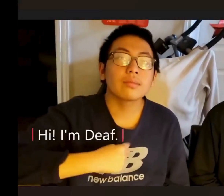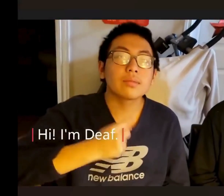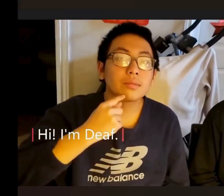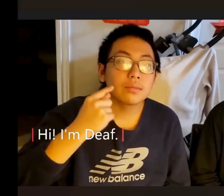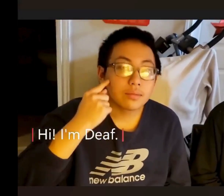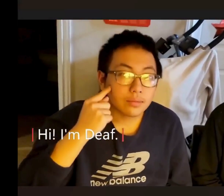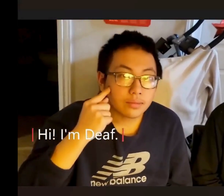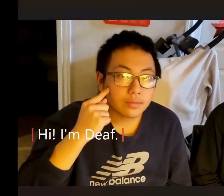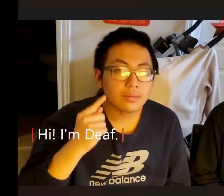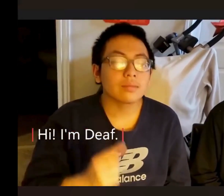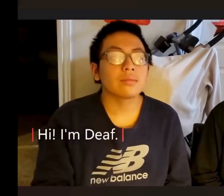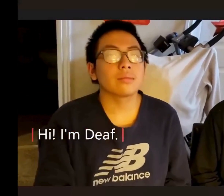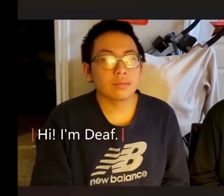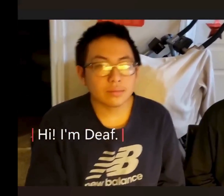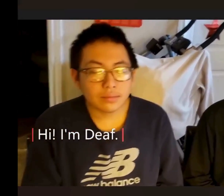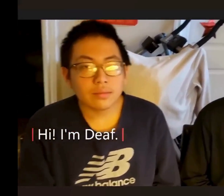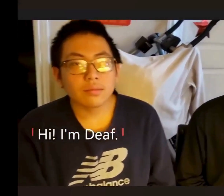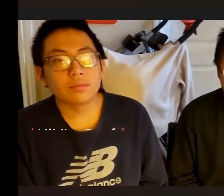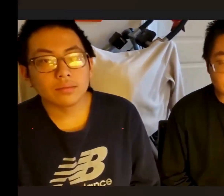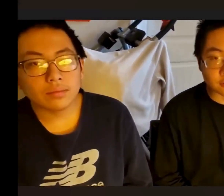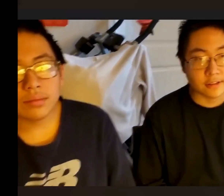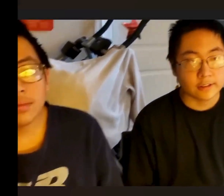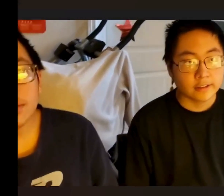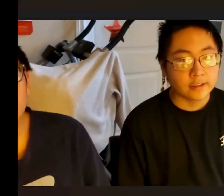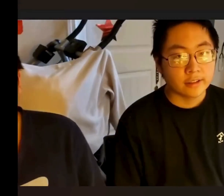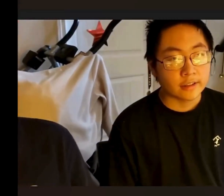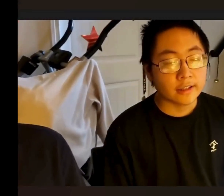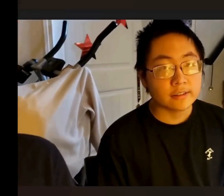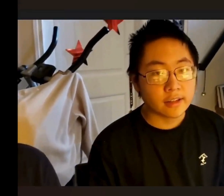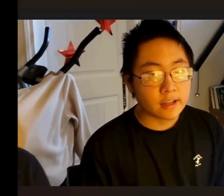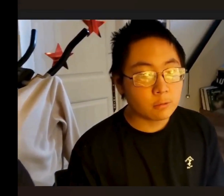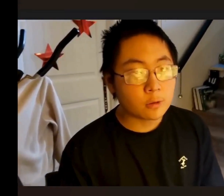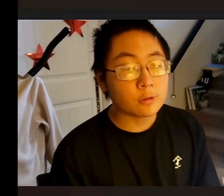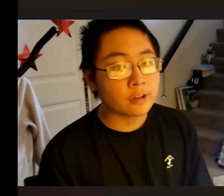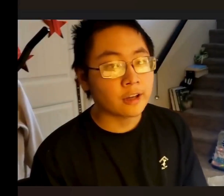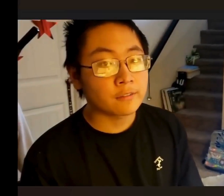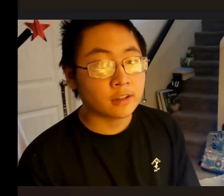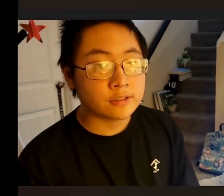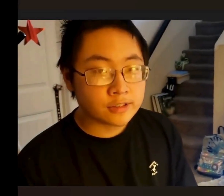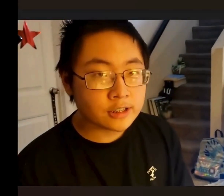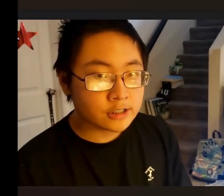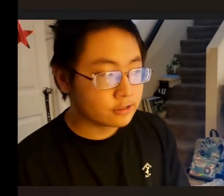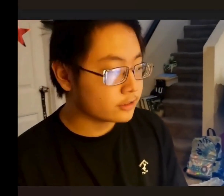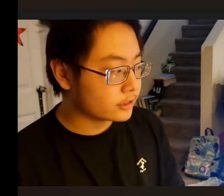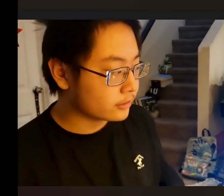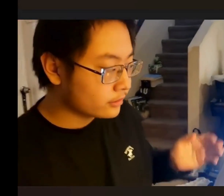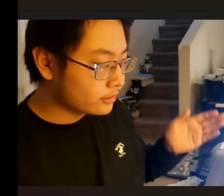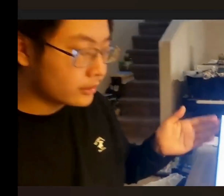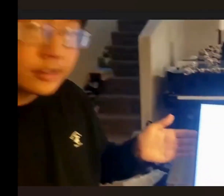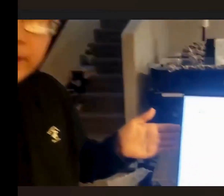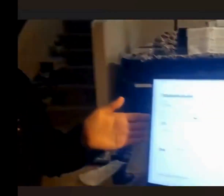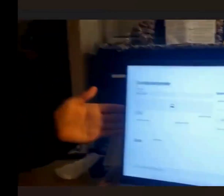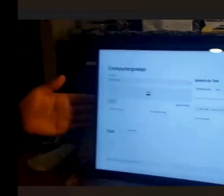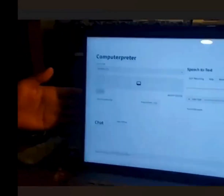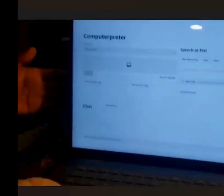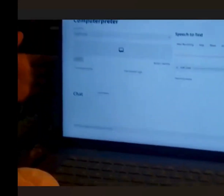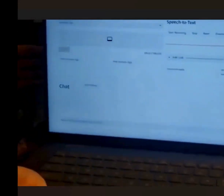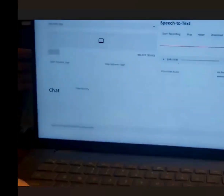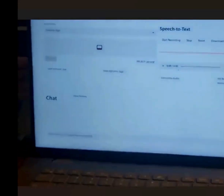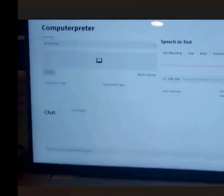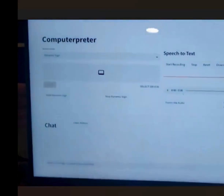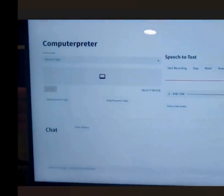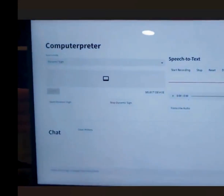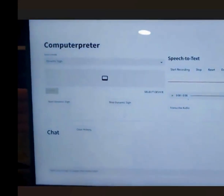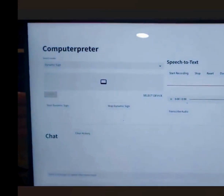Here's the demo video. Here's a deaf person. I'm a hearing person, and today we're going to have a conversation using Computerpreter.